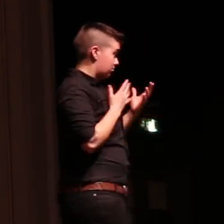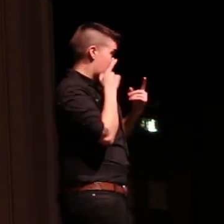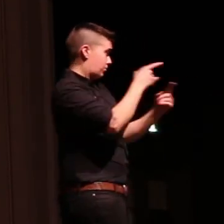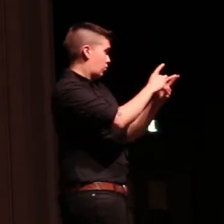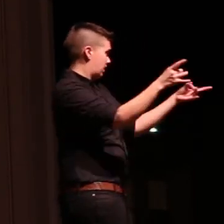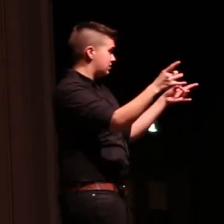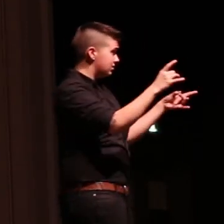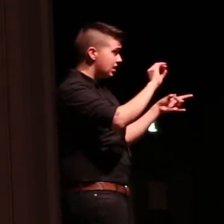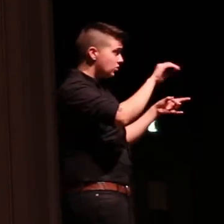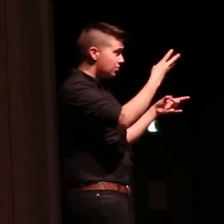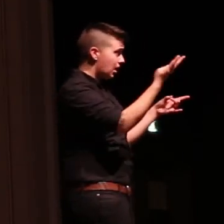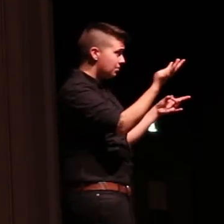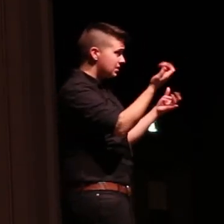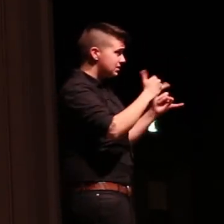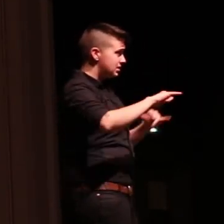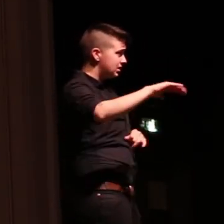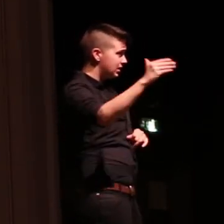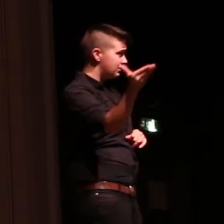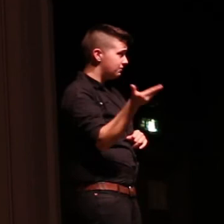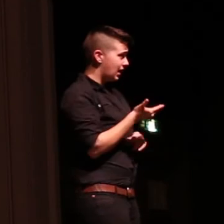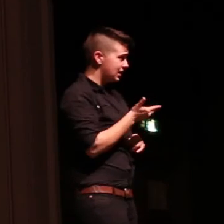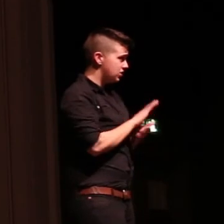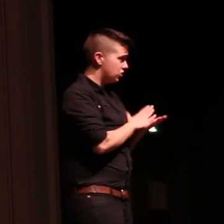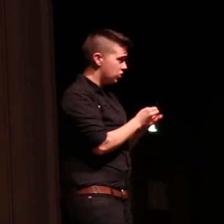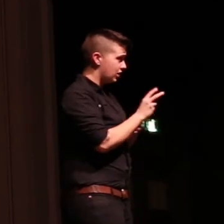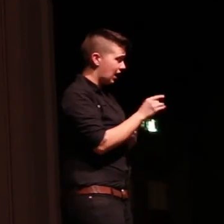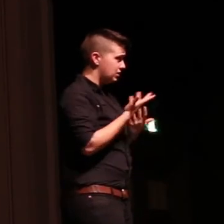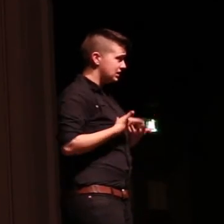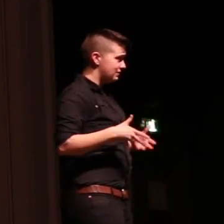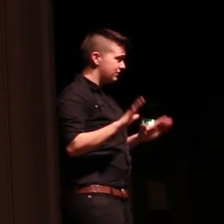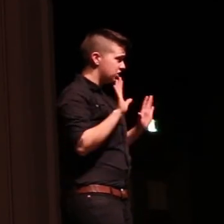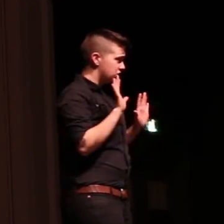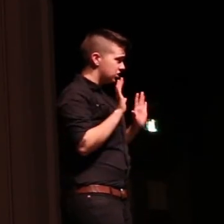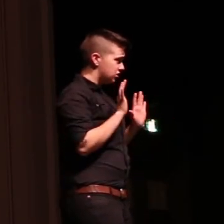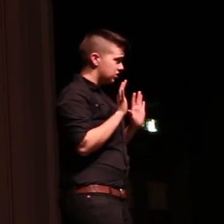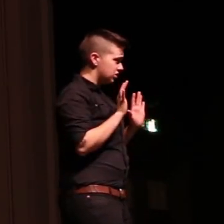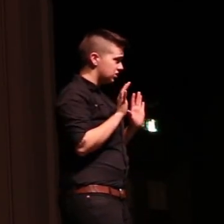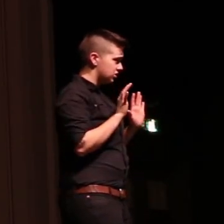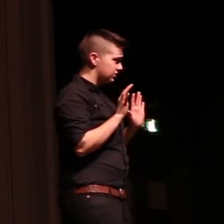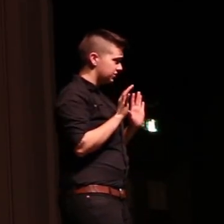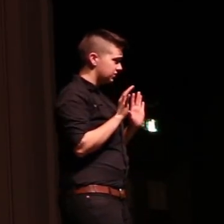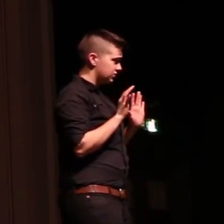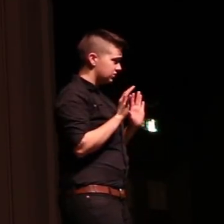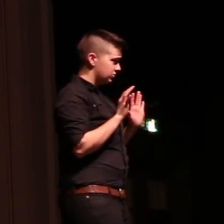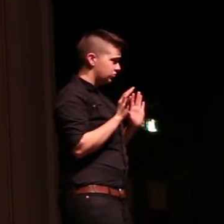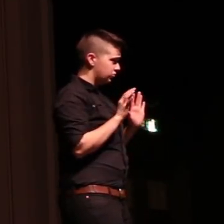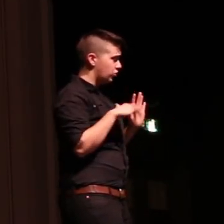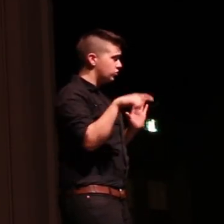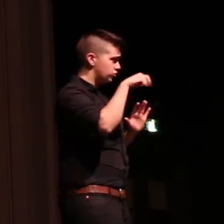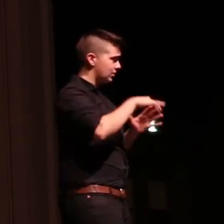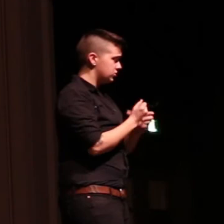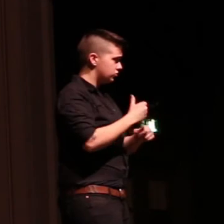is Obama still invited to the cookout after he finishes a drone strike? Is he still a homie when he